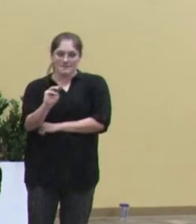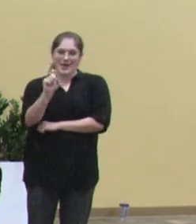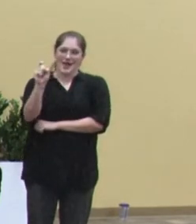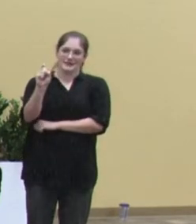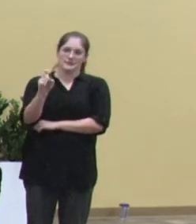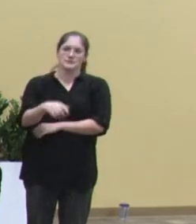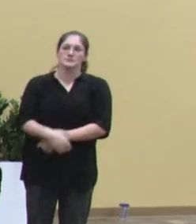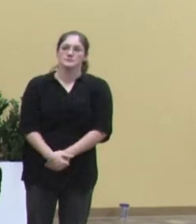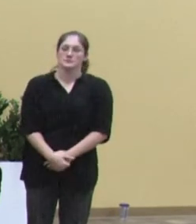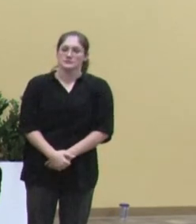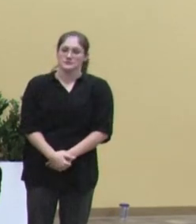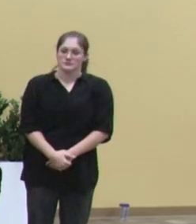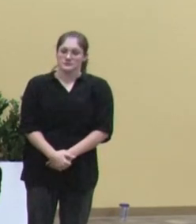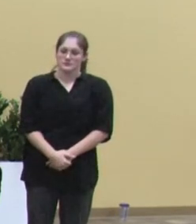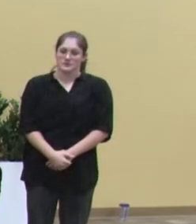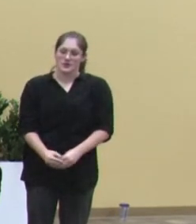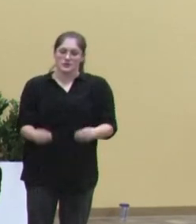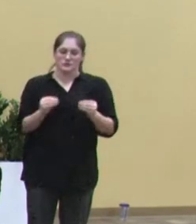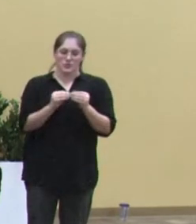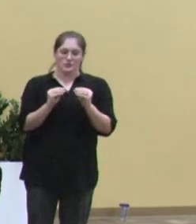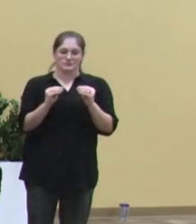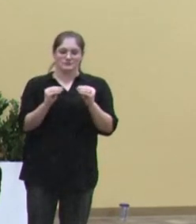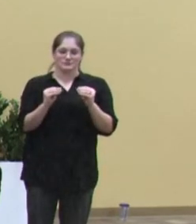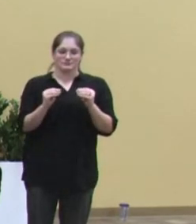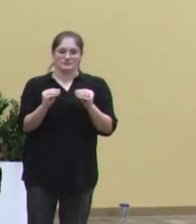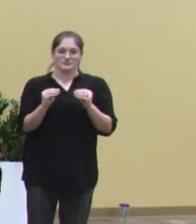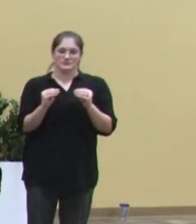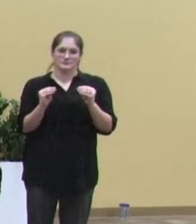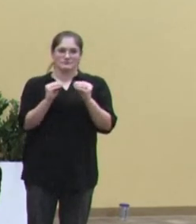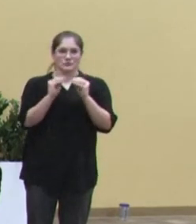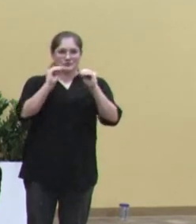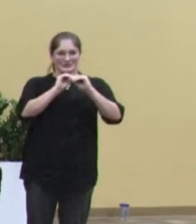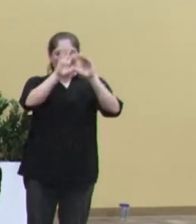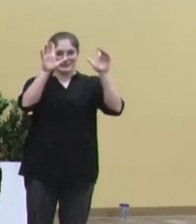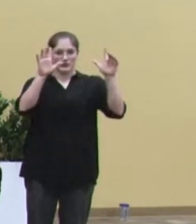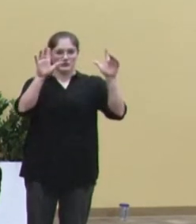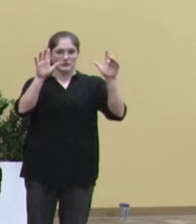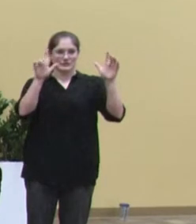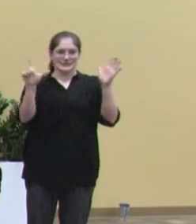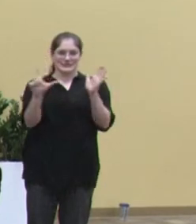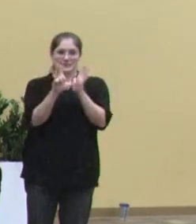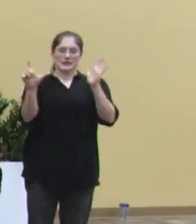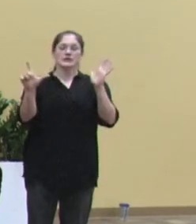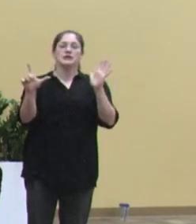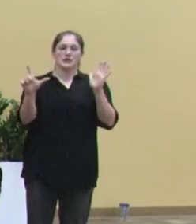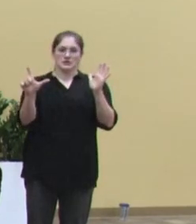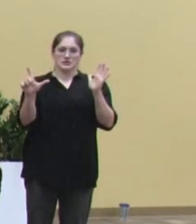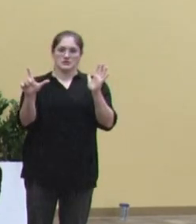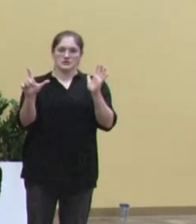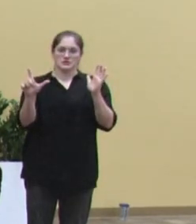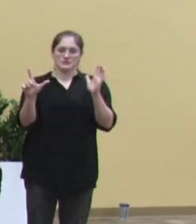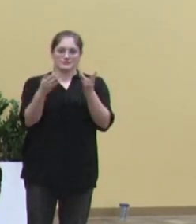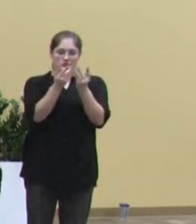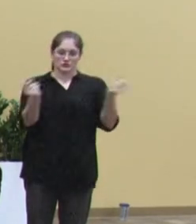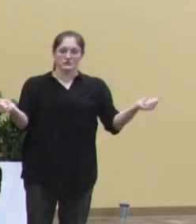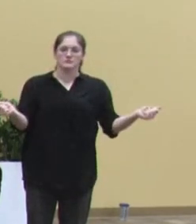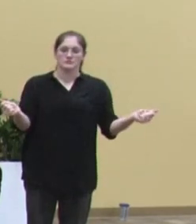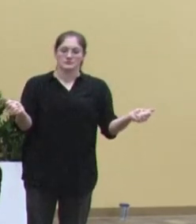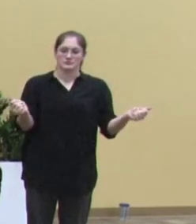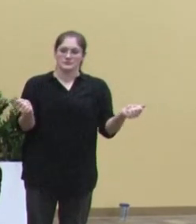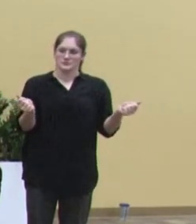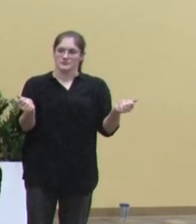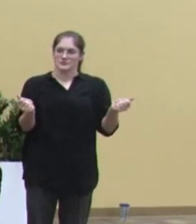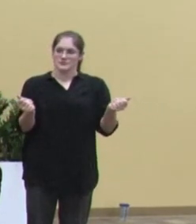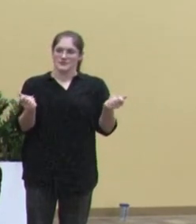because it was, again, apparently, it appeared to be a more immediate resolution to this